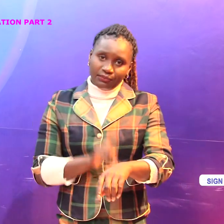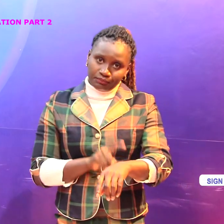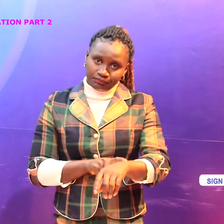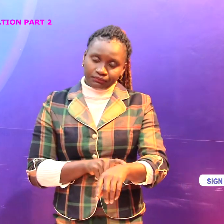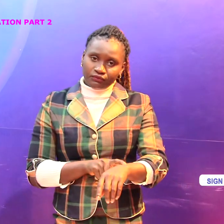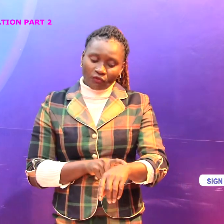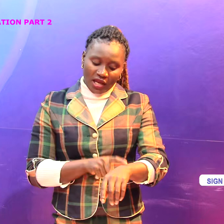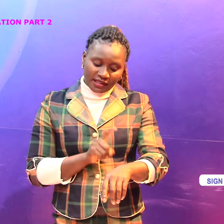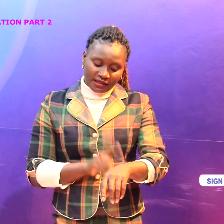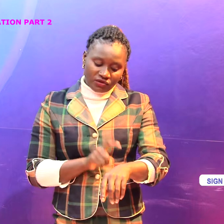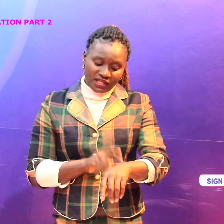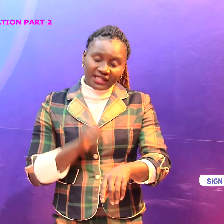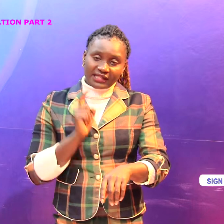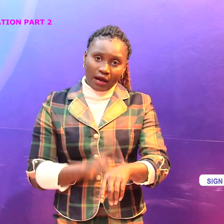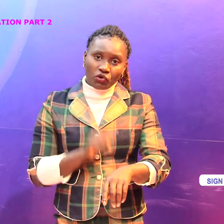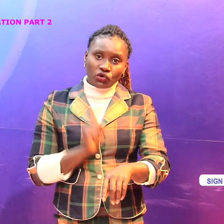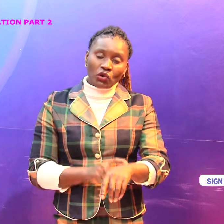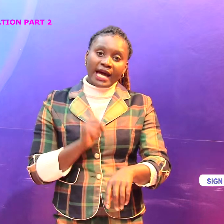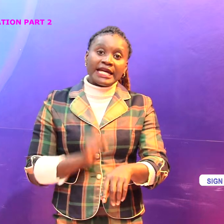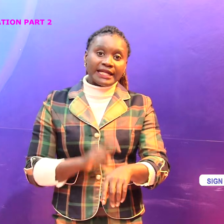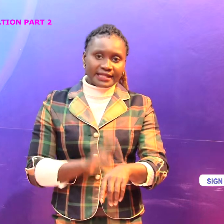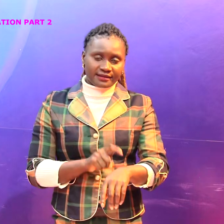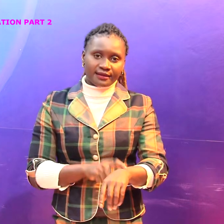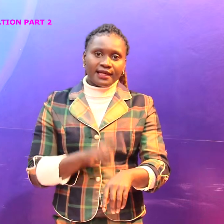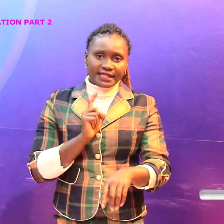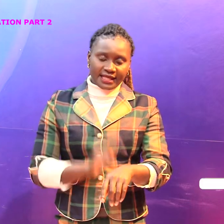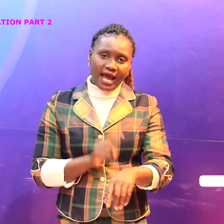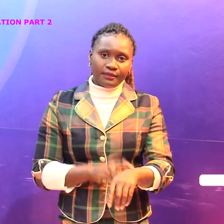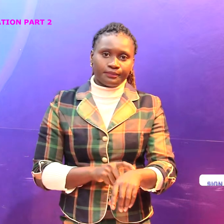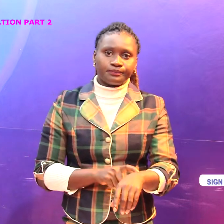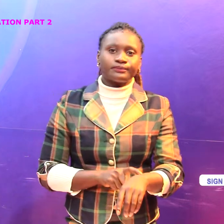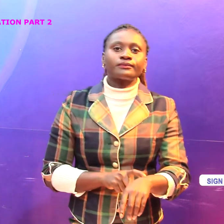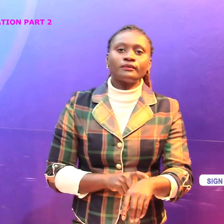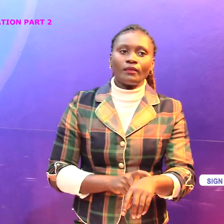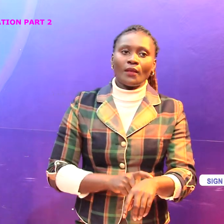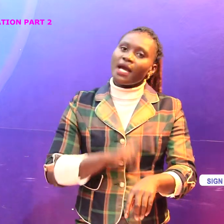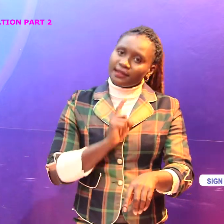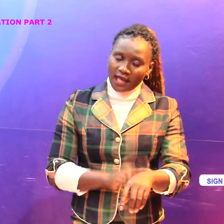time. You just tap on your wrist. Time.